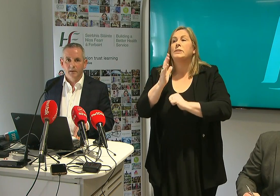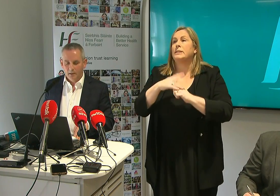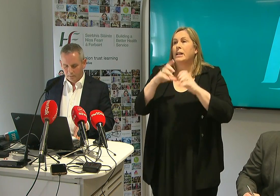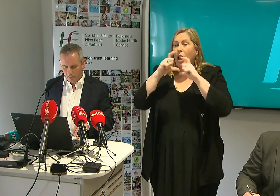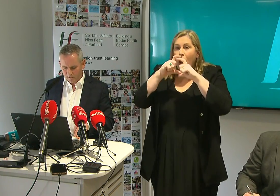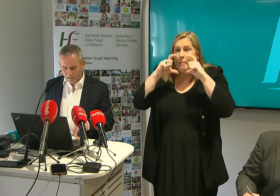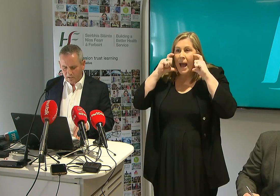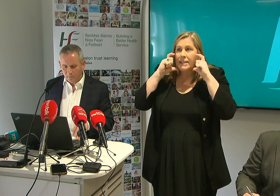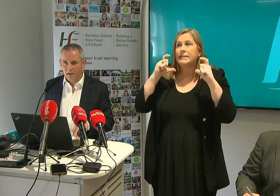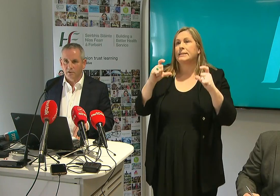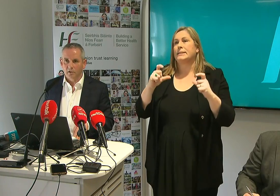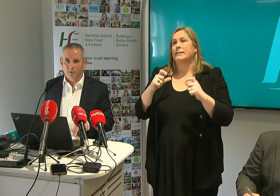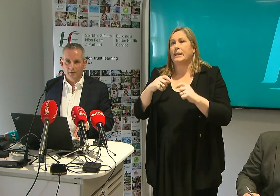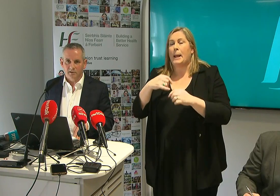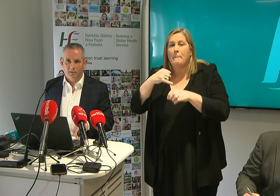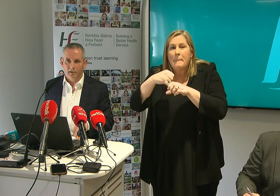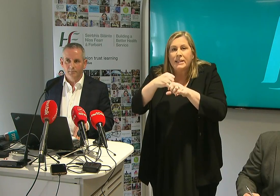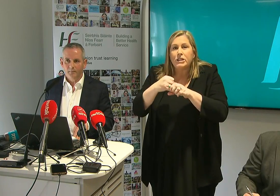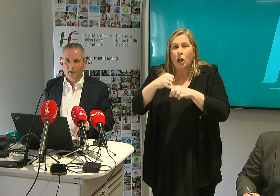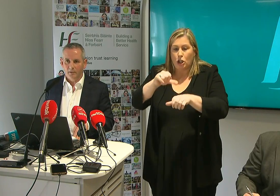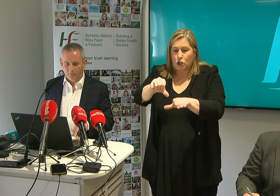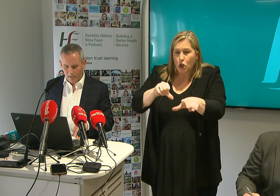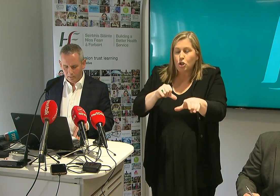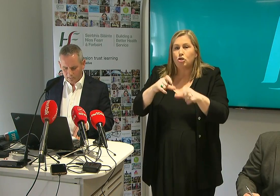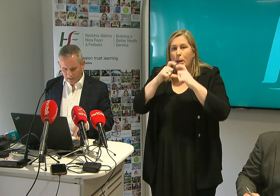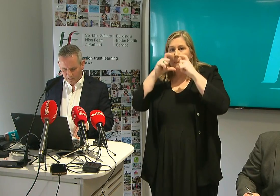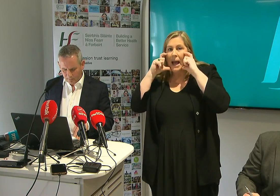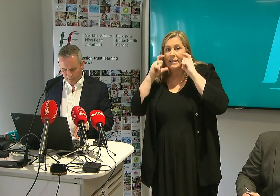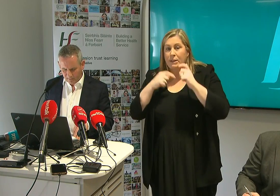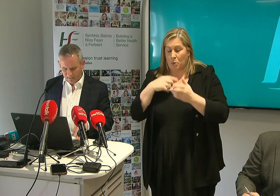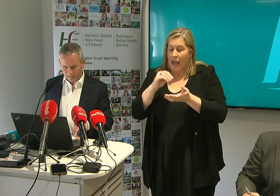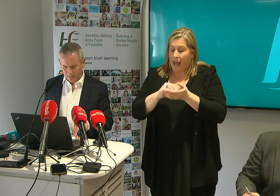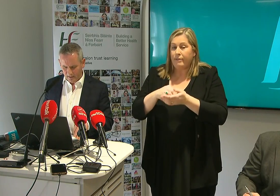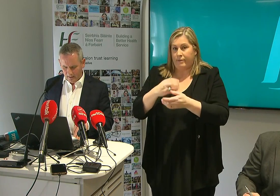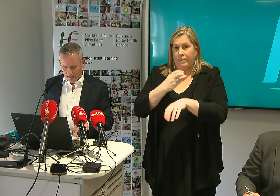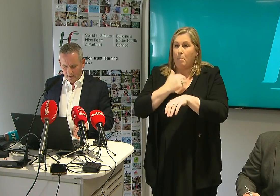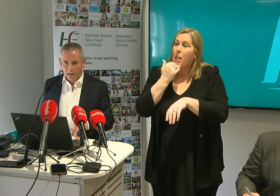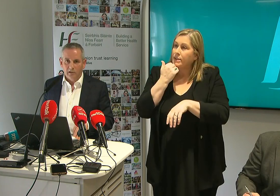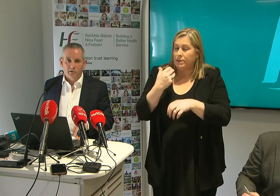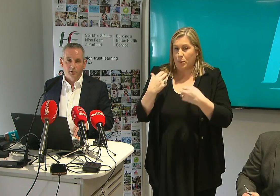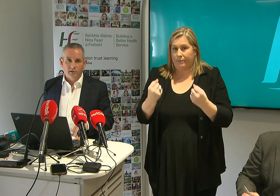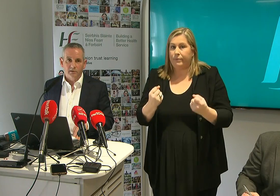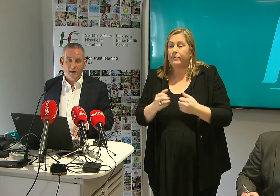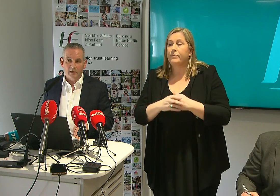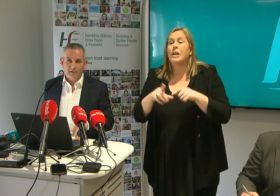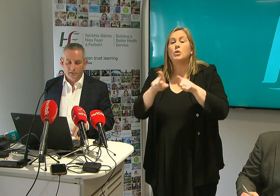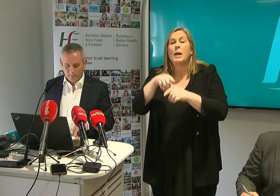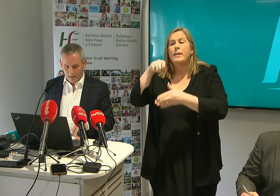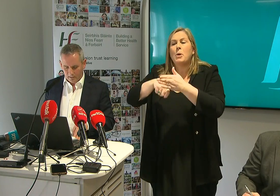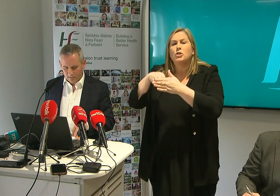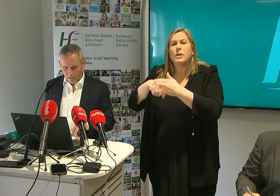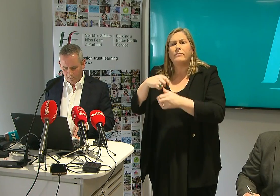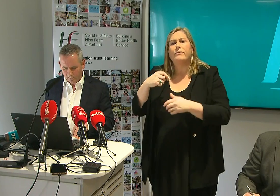masks. So we're continuously making sure we have a supply, and we have a very good steady supply committed. Also the purchase of